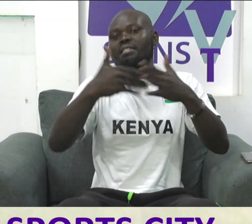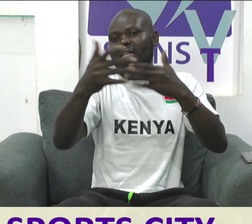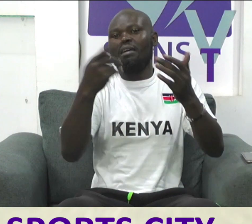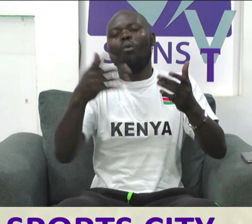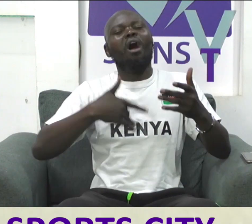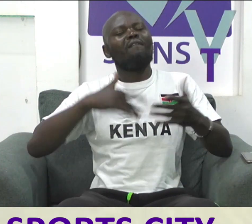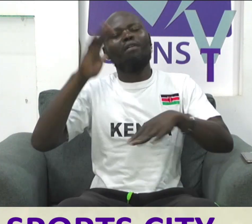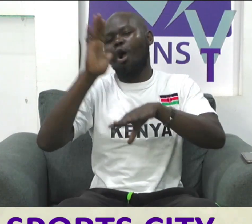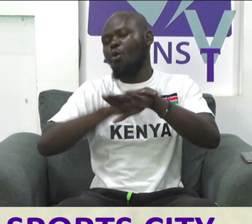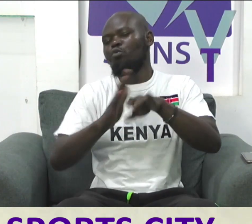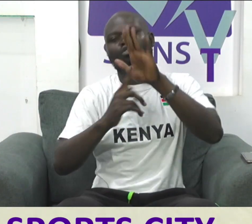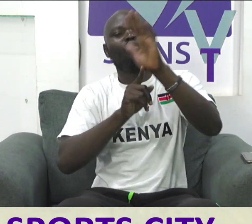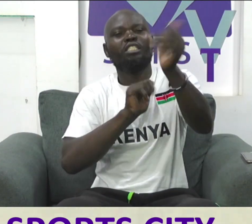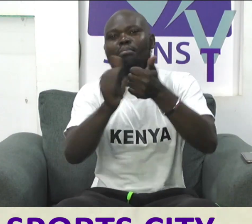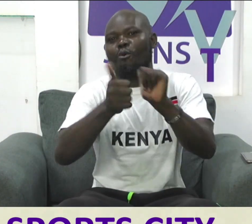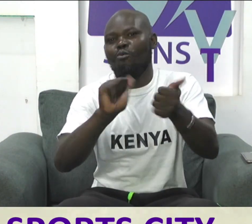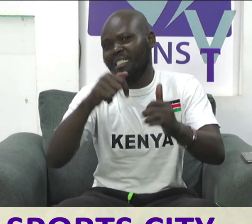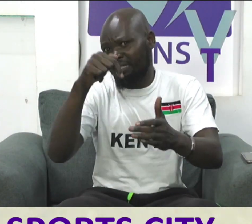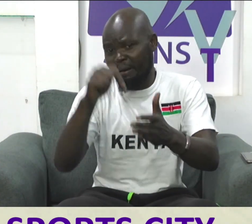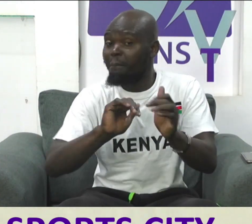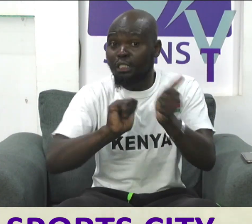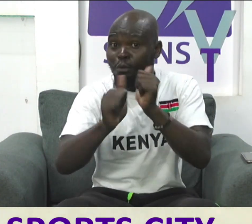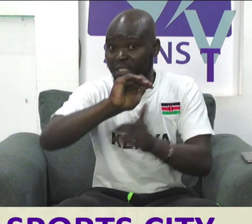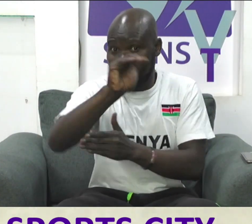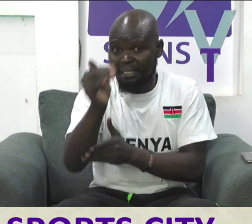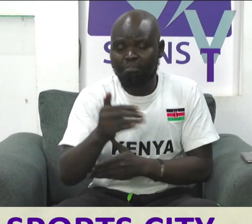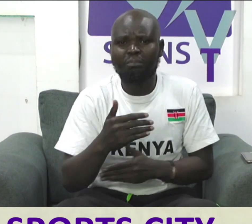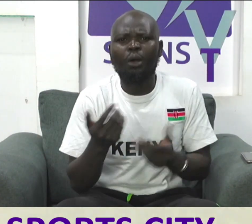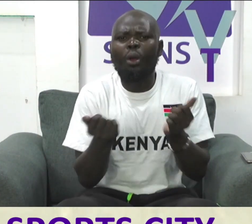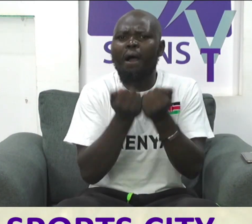Sunday, and yes, on Sunday we really had lots of rains, but